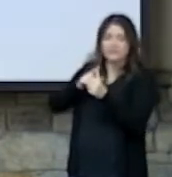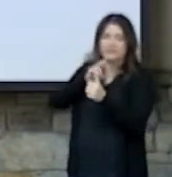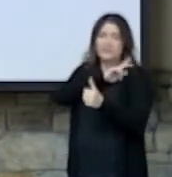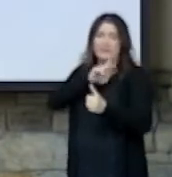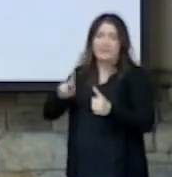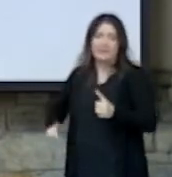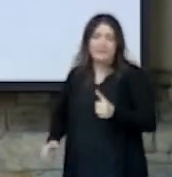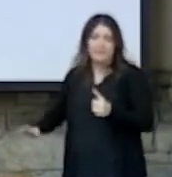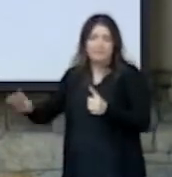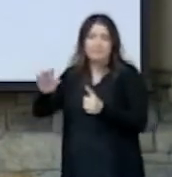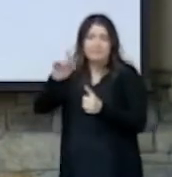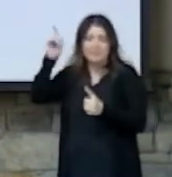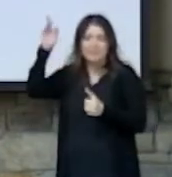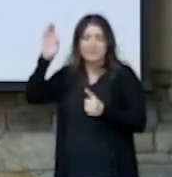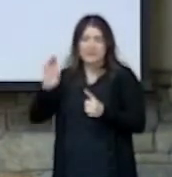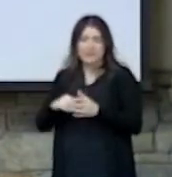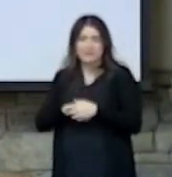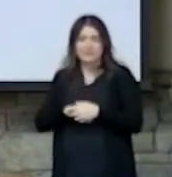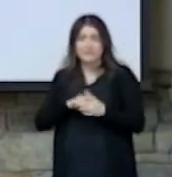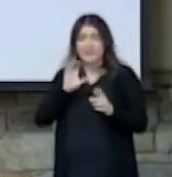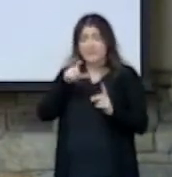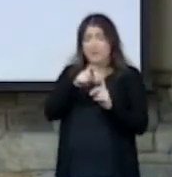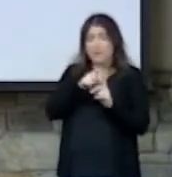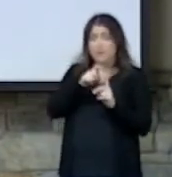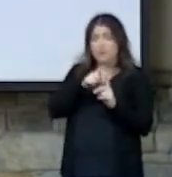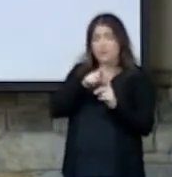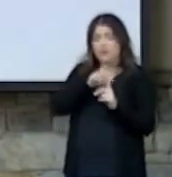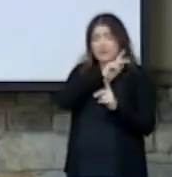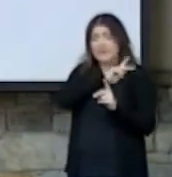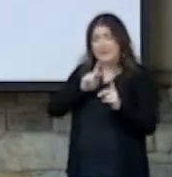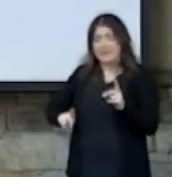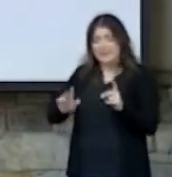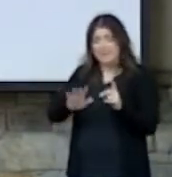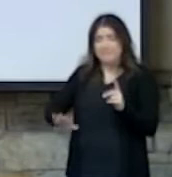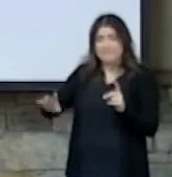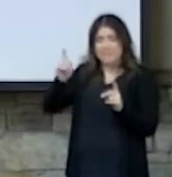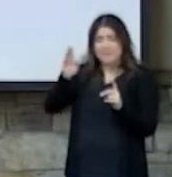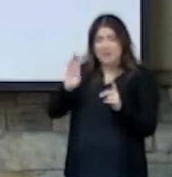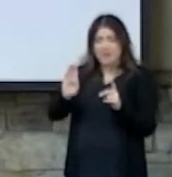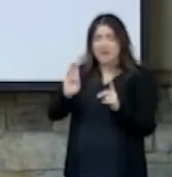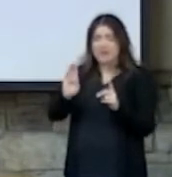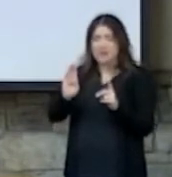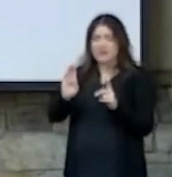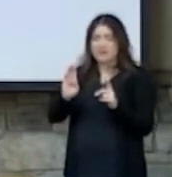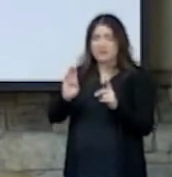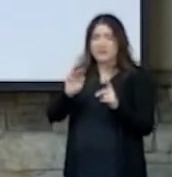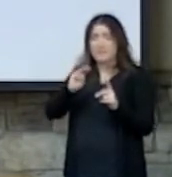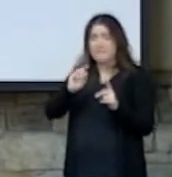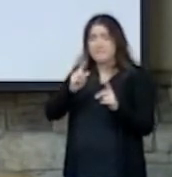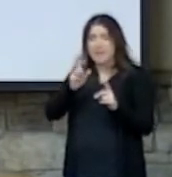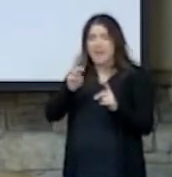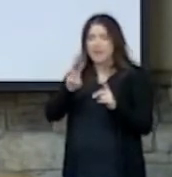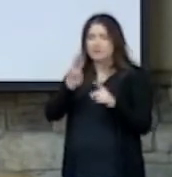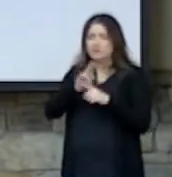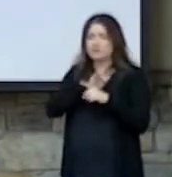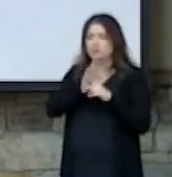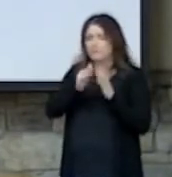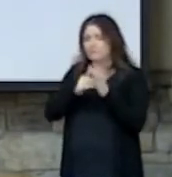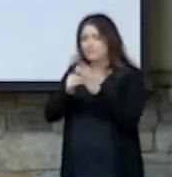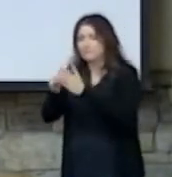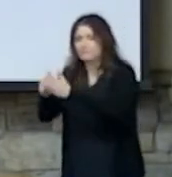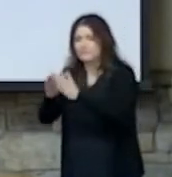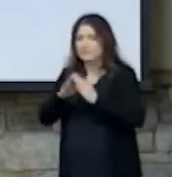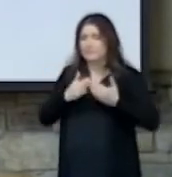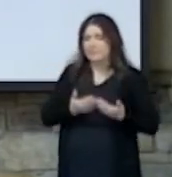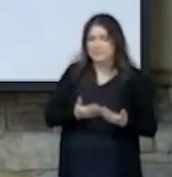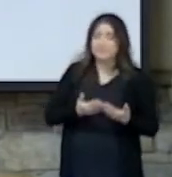God. That word kingdom of God is a phrase that Matthew uses many times throughout his gospel. And I